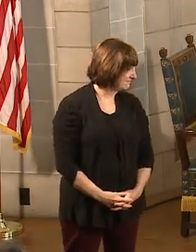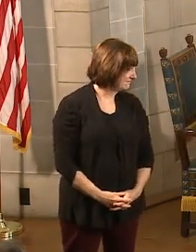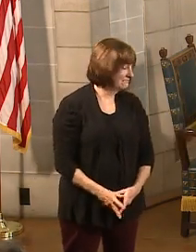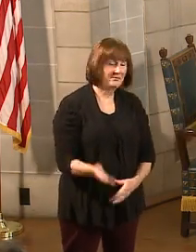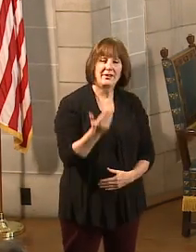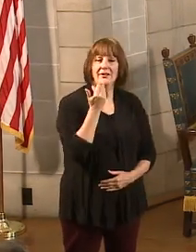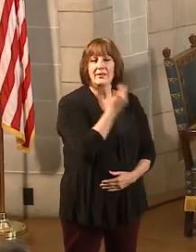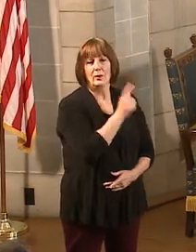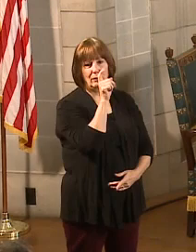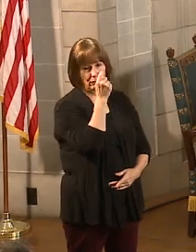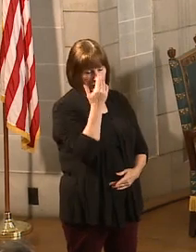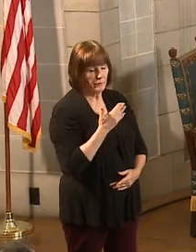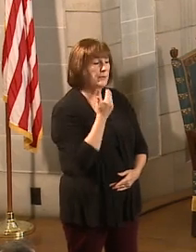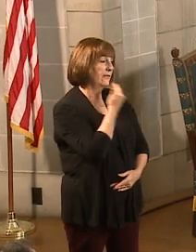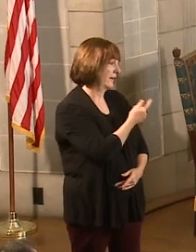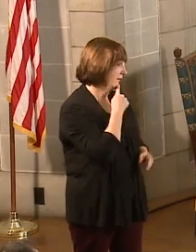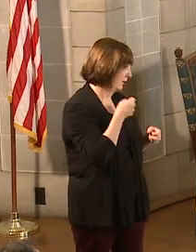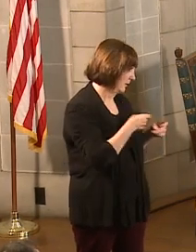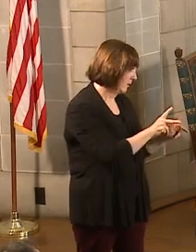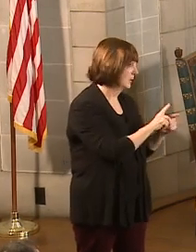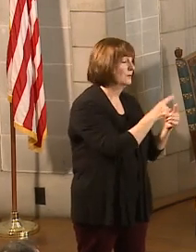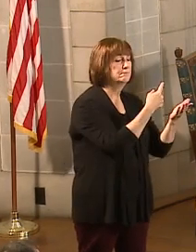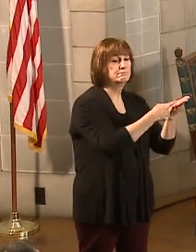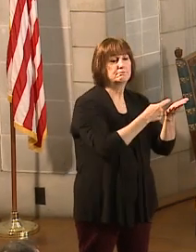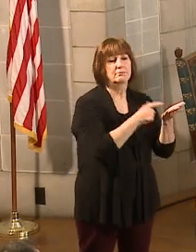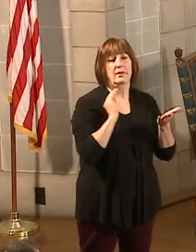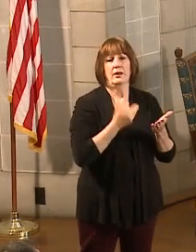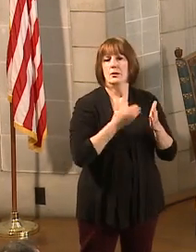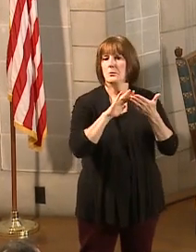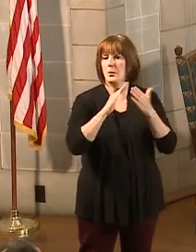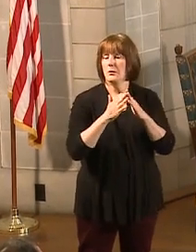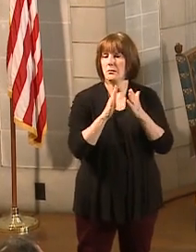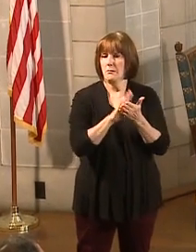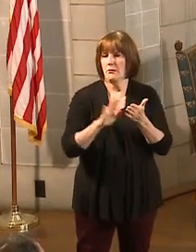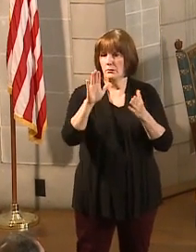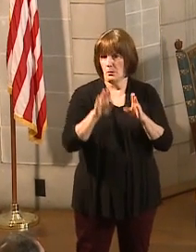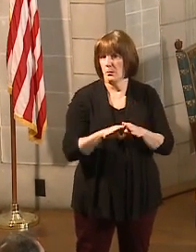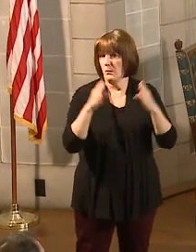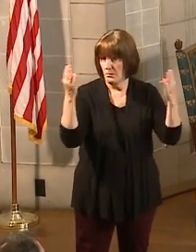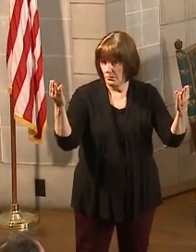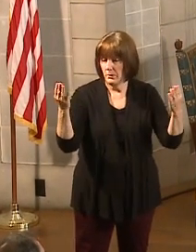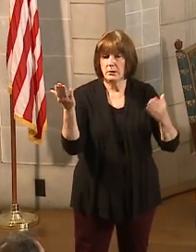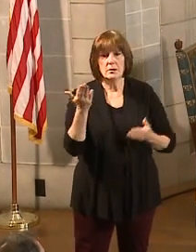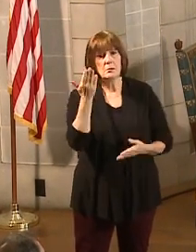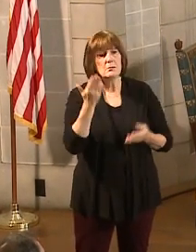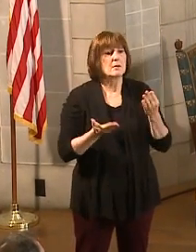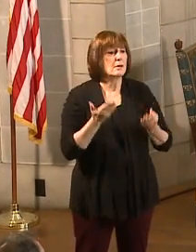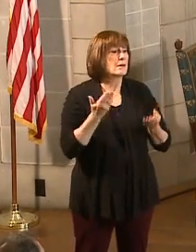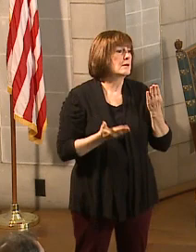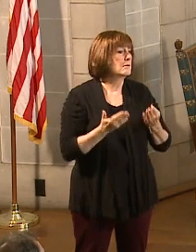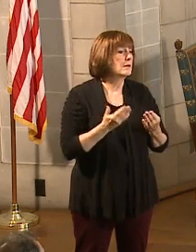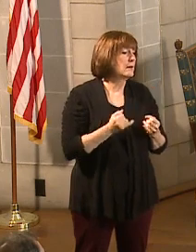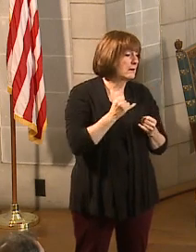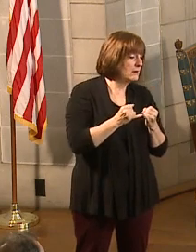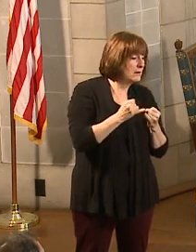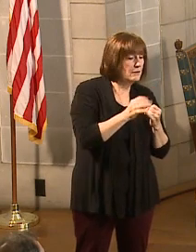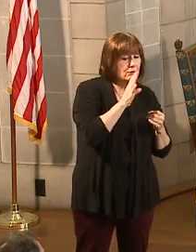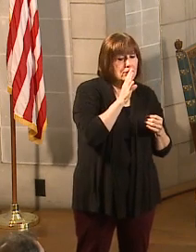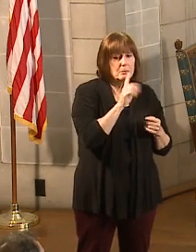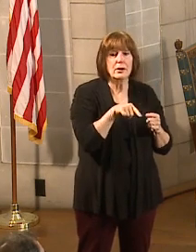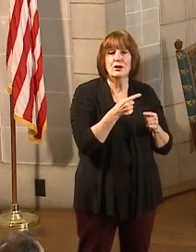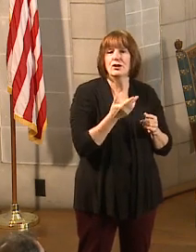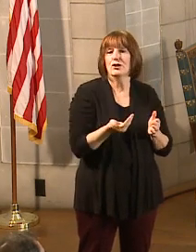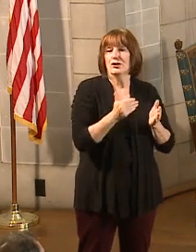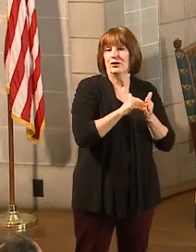Thank you, Governor, and thank you for the opportunity to talk about our community colleges opening up, and maybe at the end of that talk briefly about the